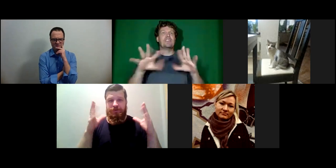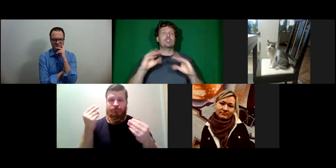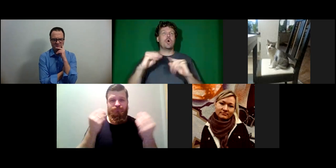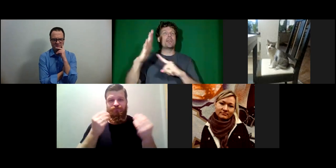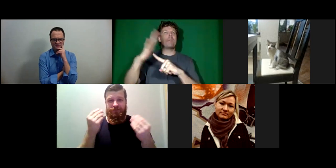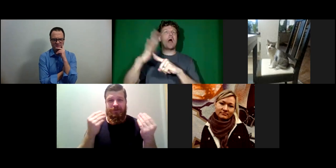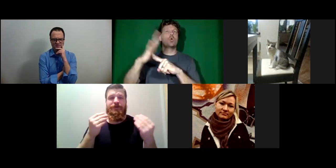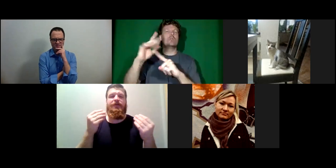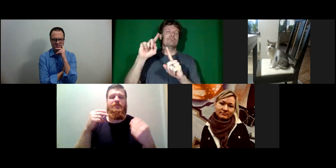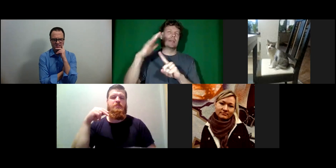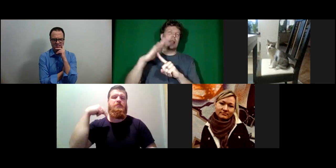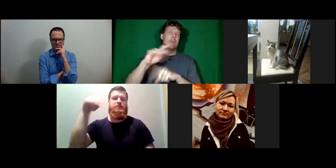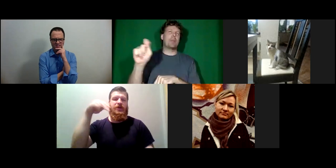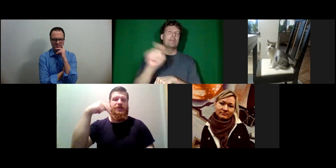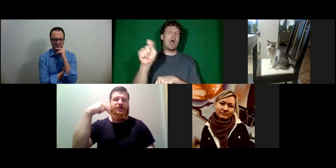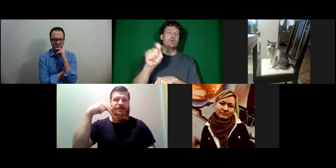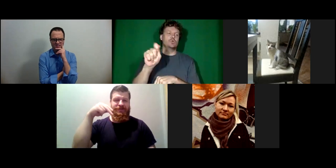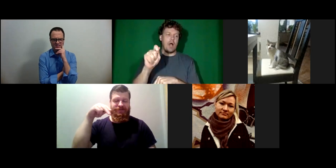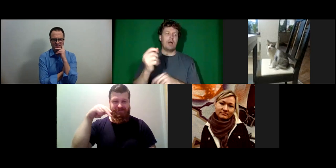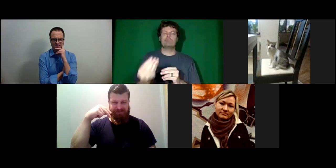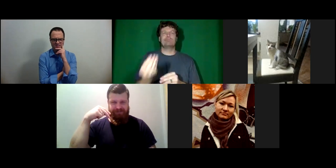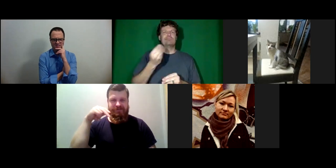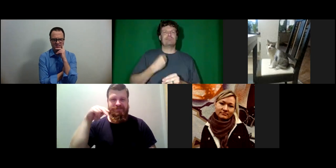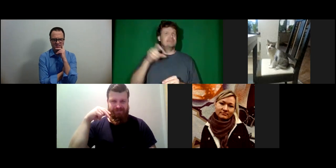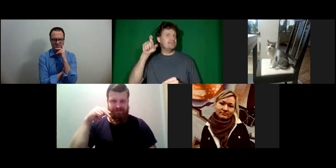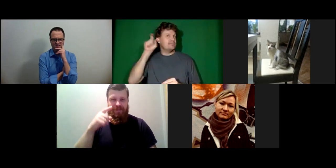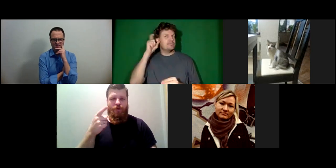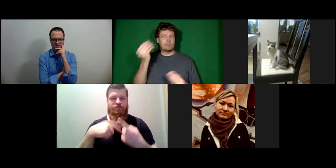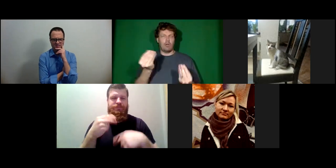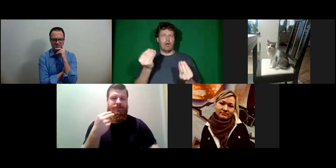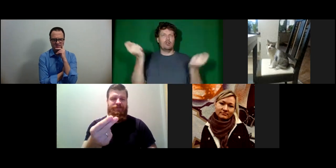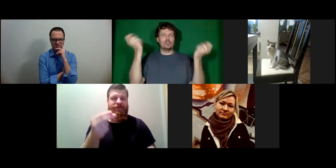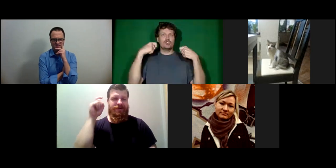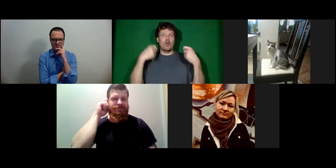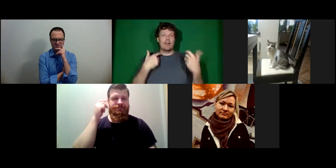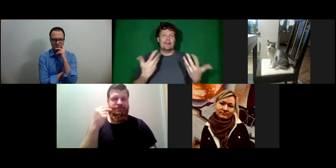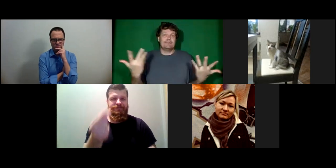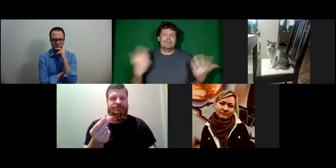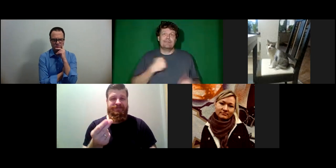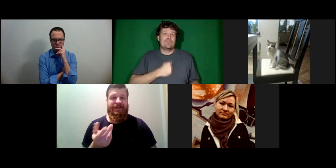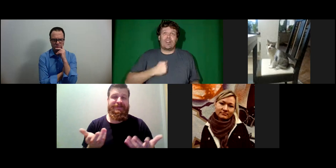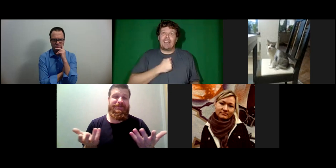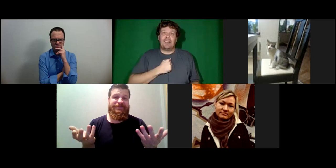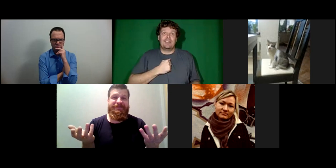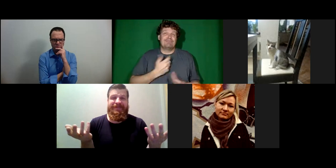was not able to hear anything. But then they did call a timeout and they gave me my hearing aid. But